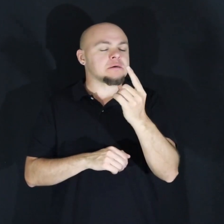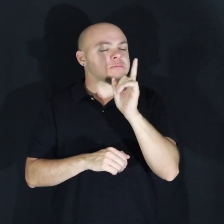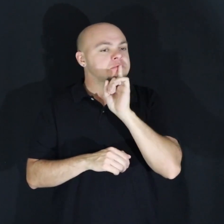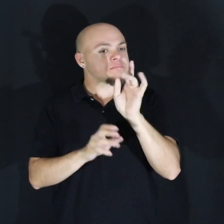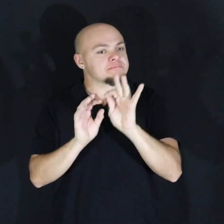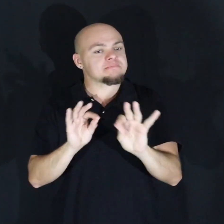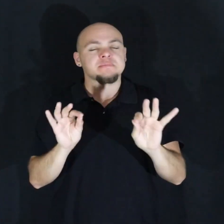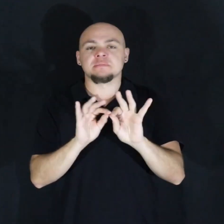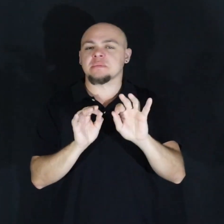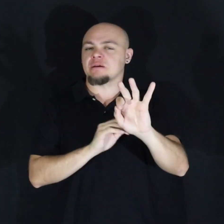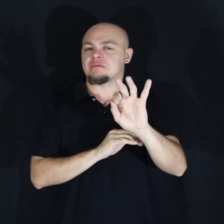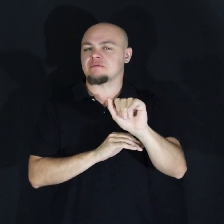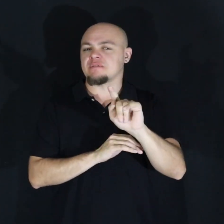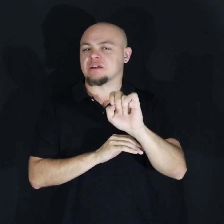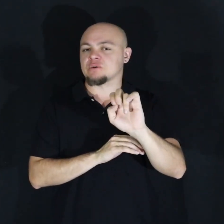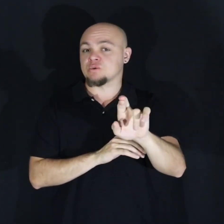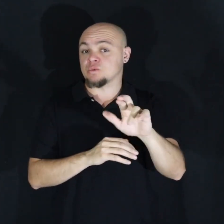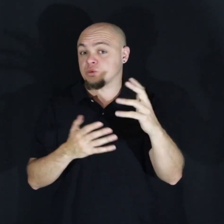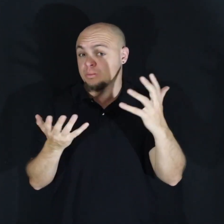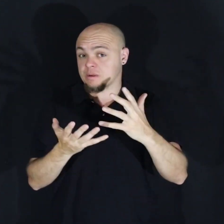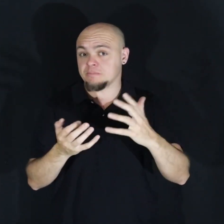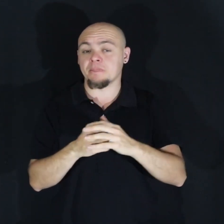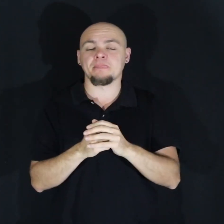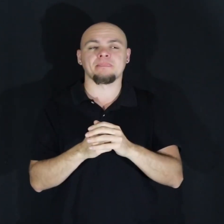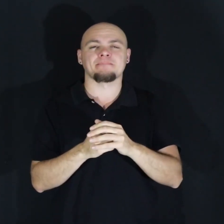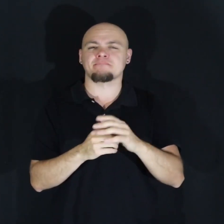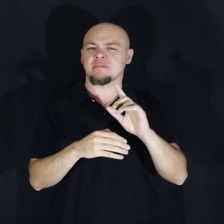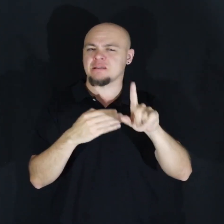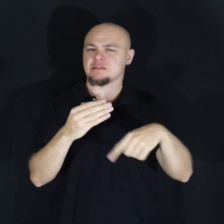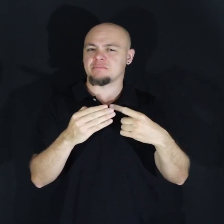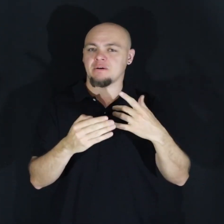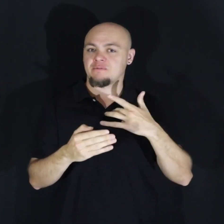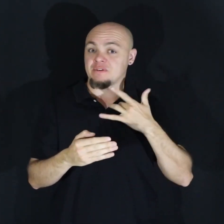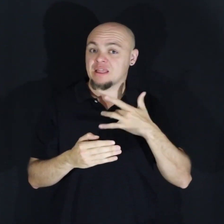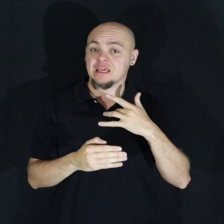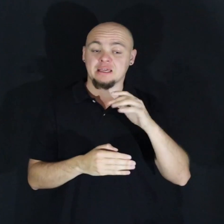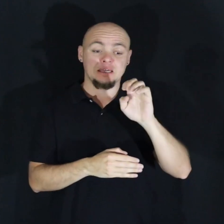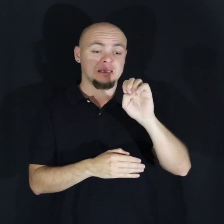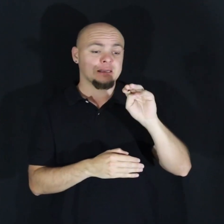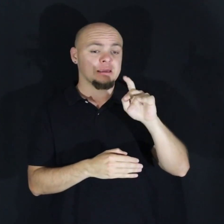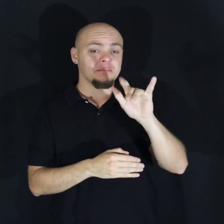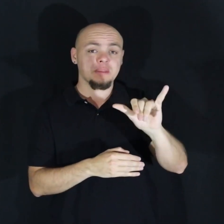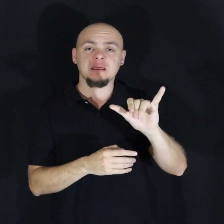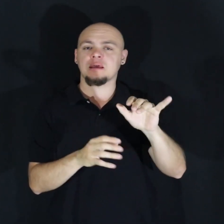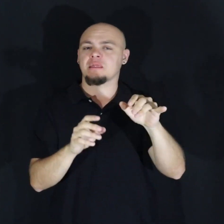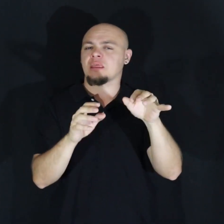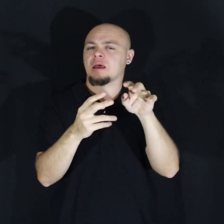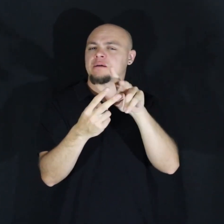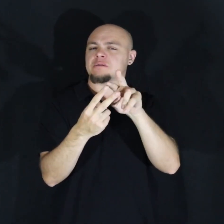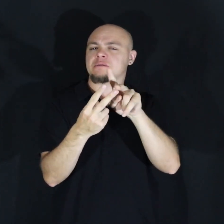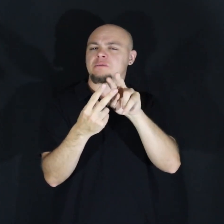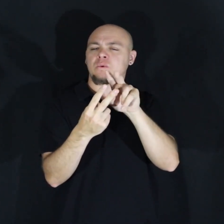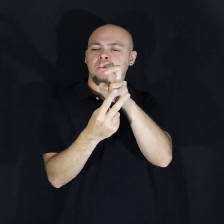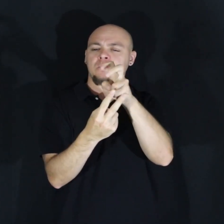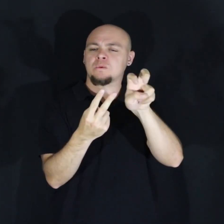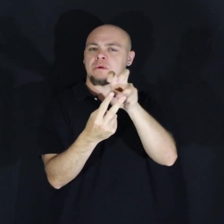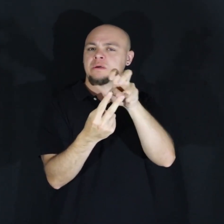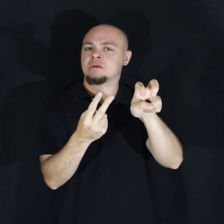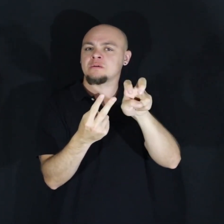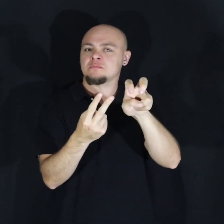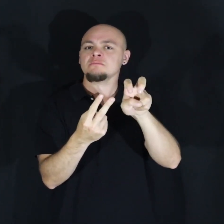that we always want to consider with this is that it's all about feeling, it's about empathy, and this duality is kind of just the existence of that